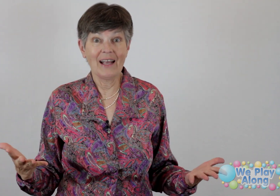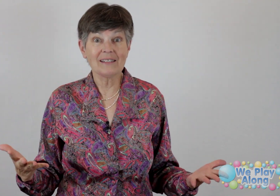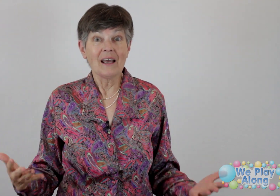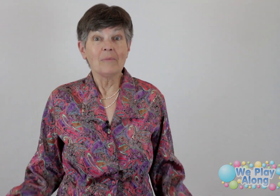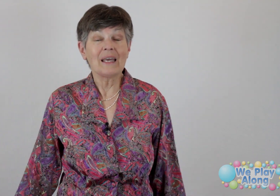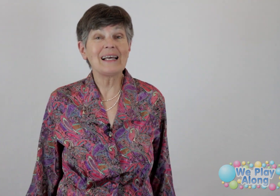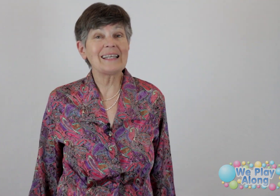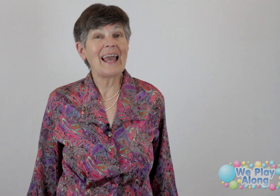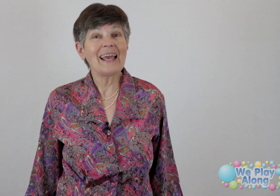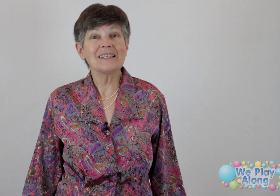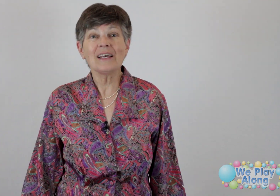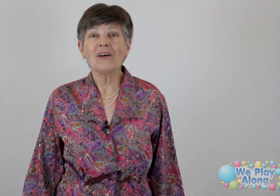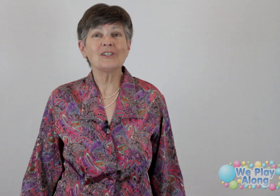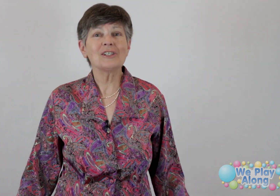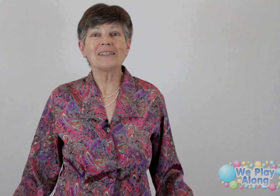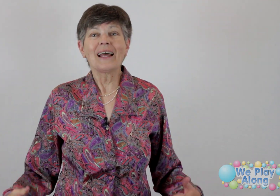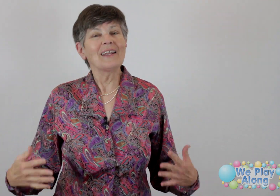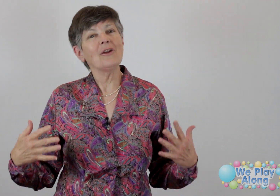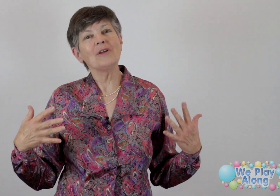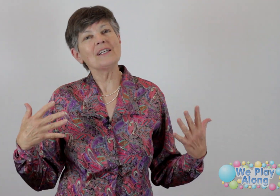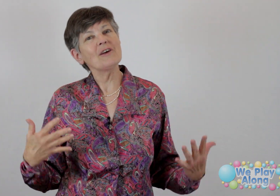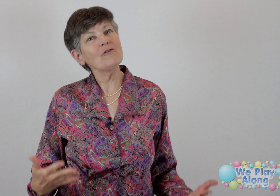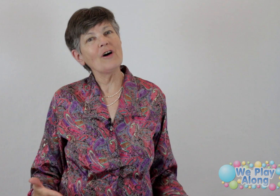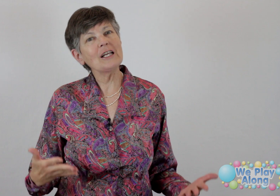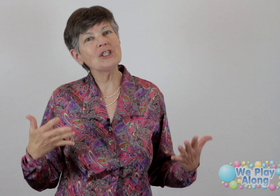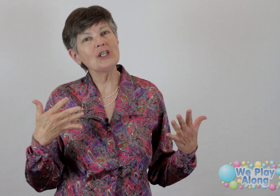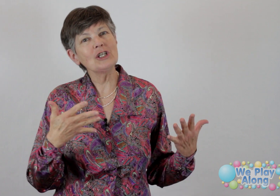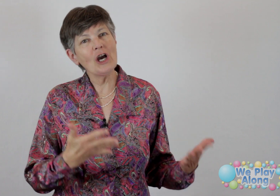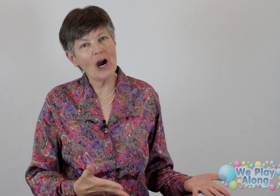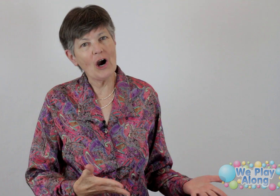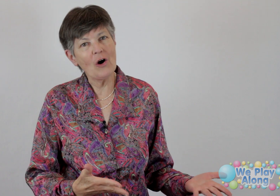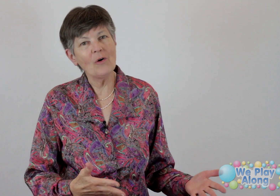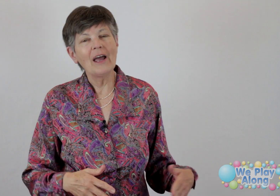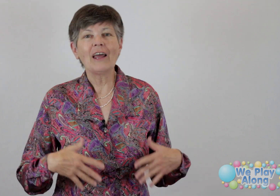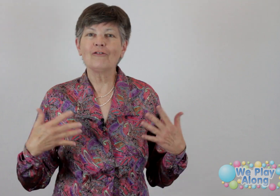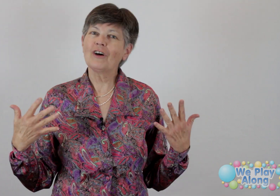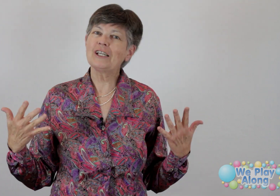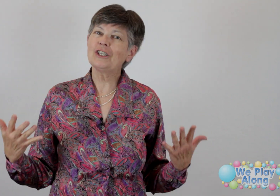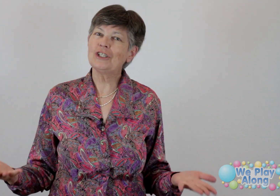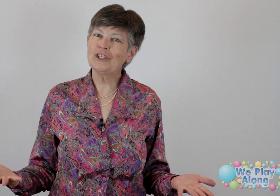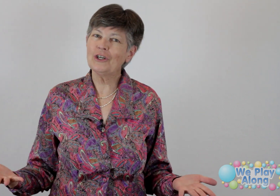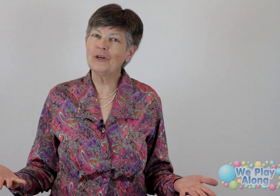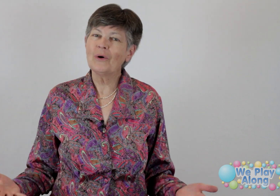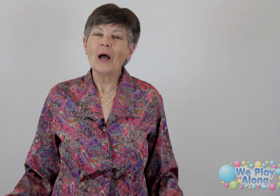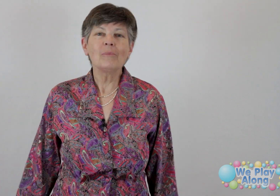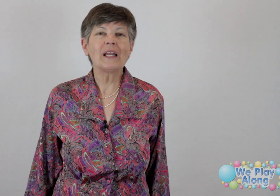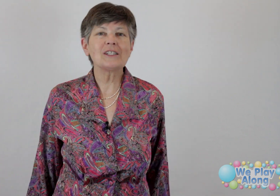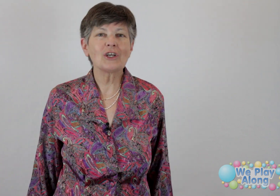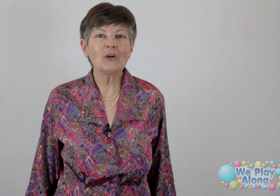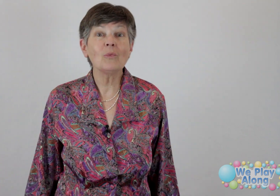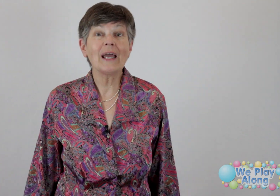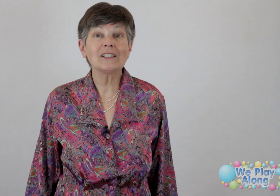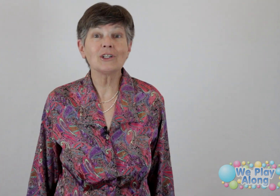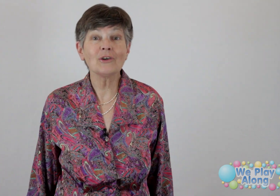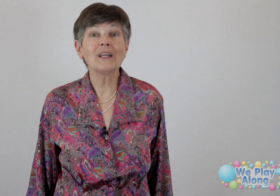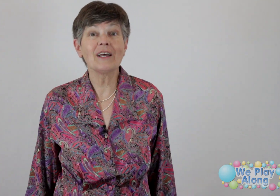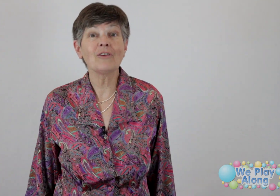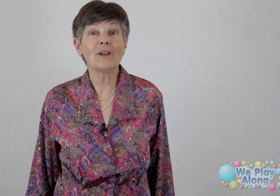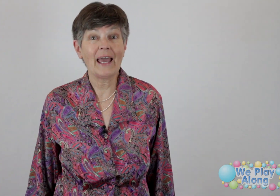signs because ASL is just, not only is it fun to know and fun to do, but it's a good way to learn another